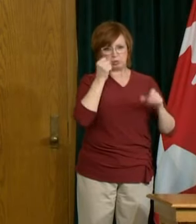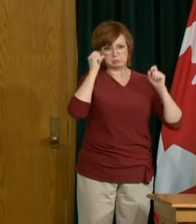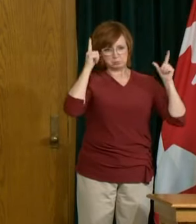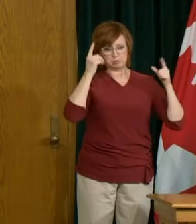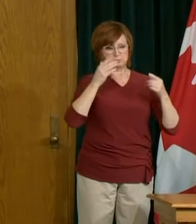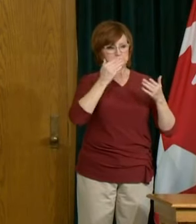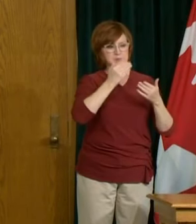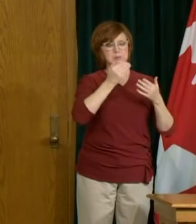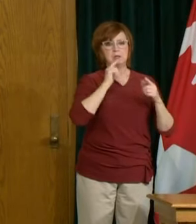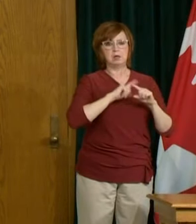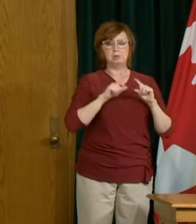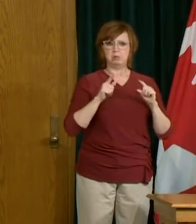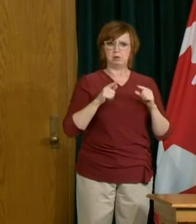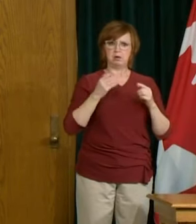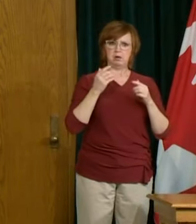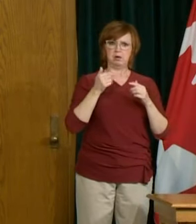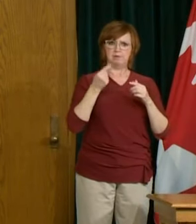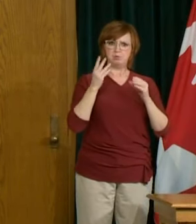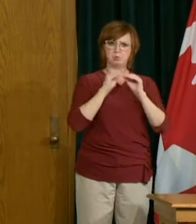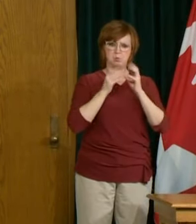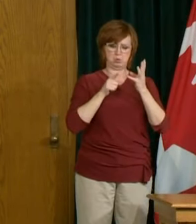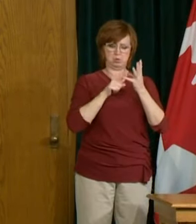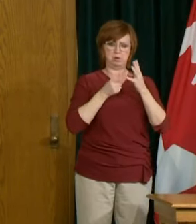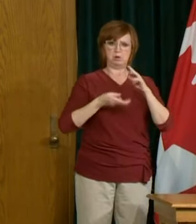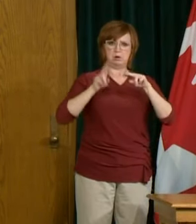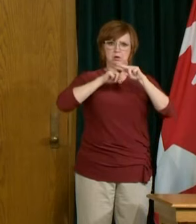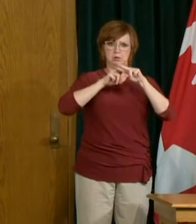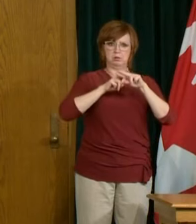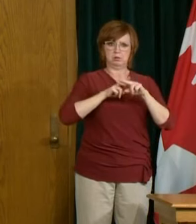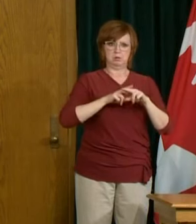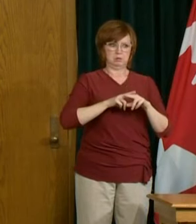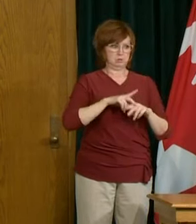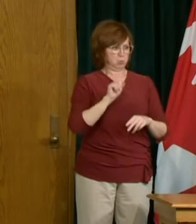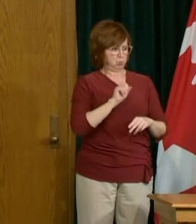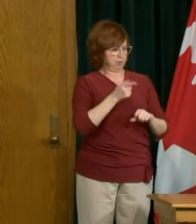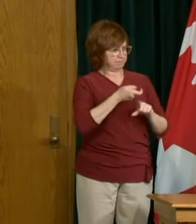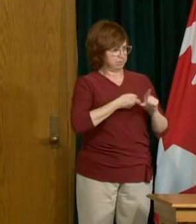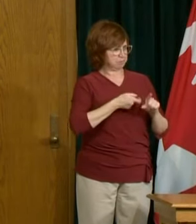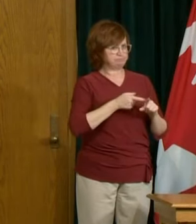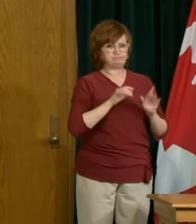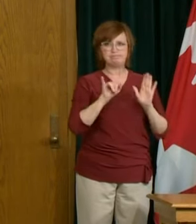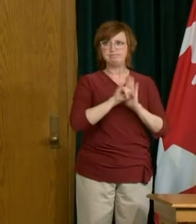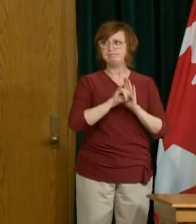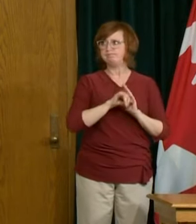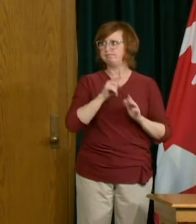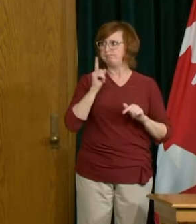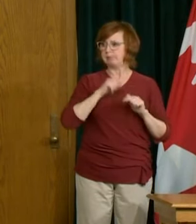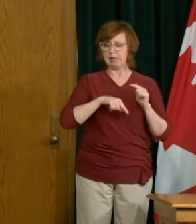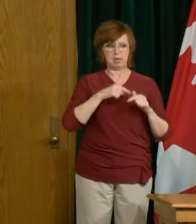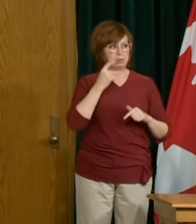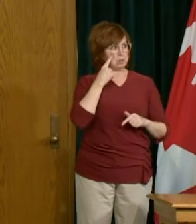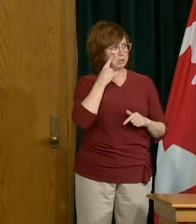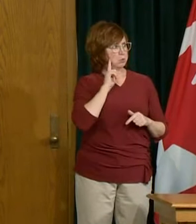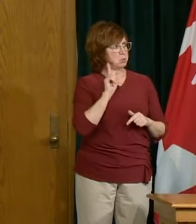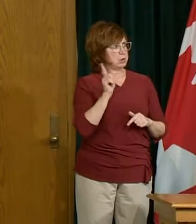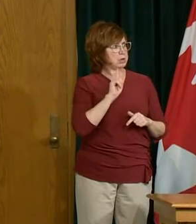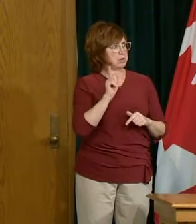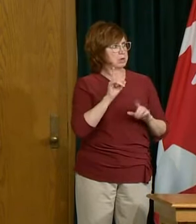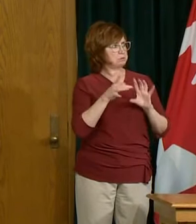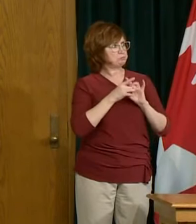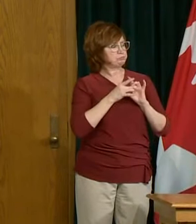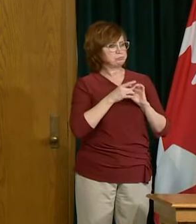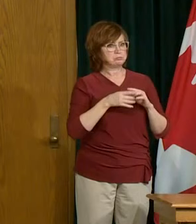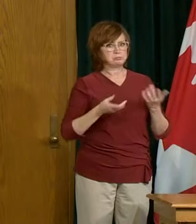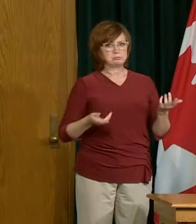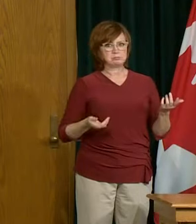see exposures where an individual can't name a case, and that is critical.